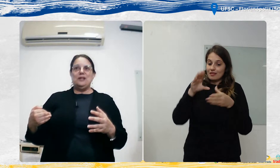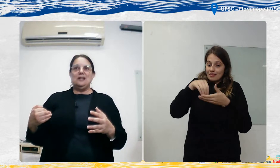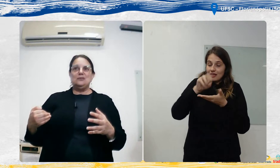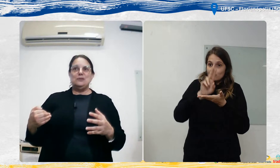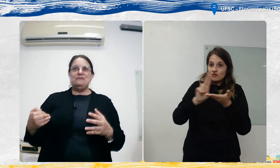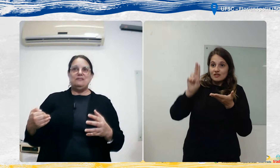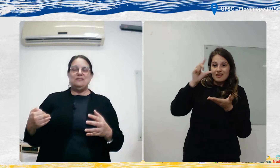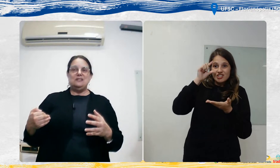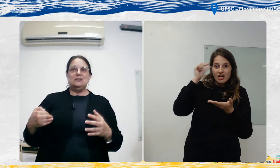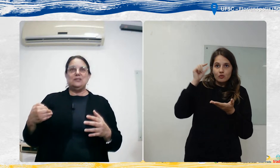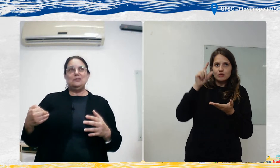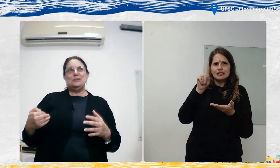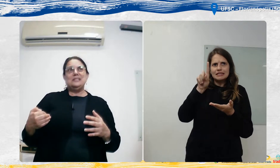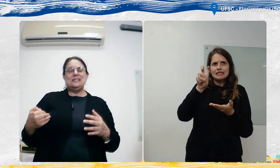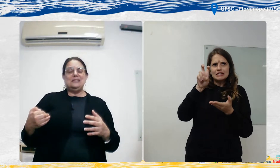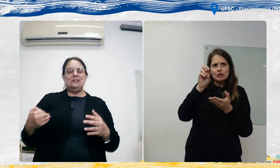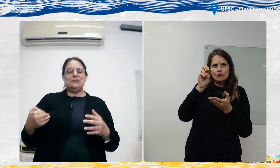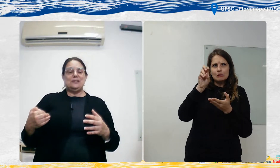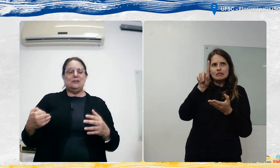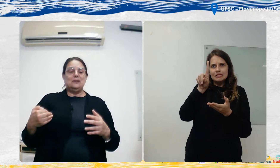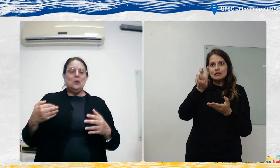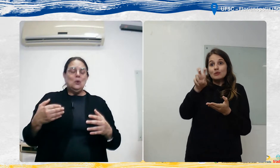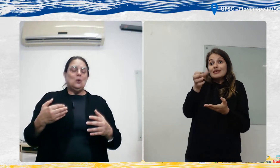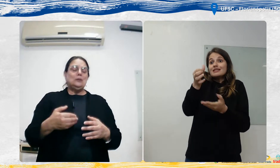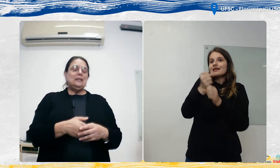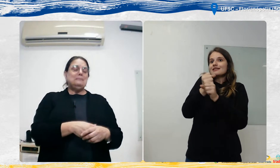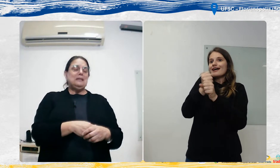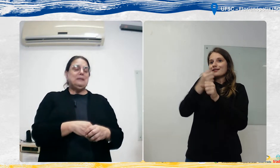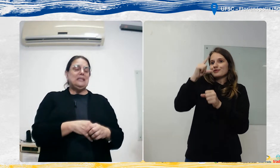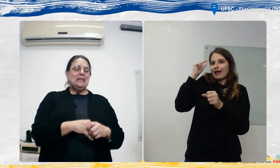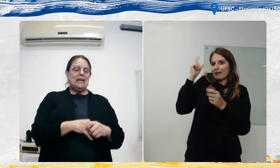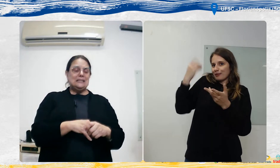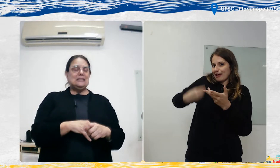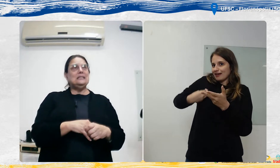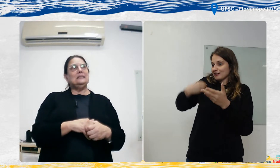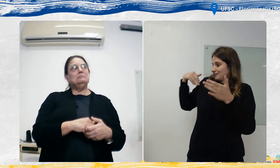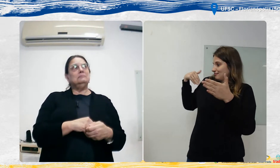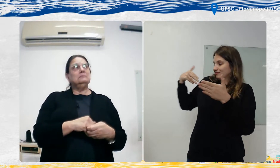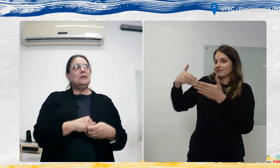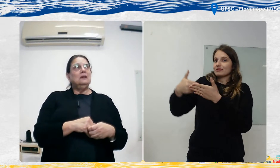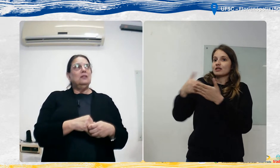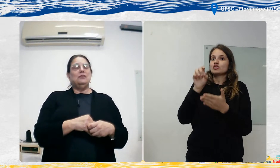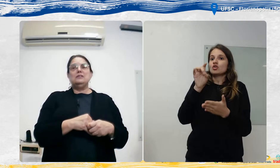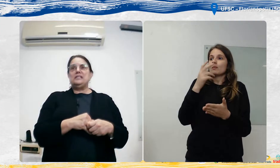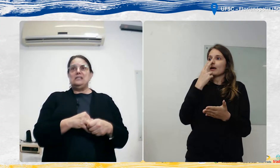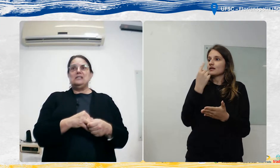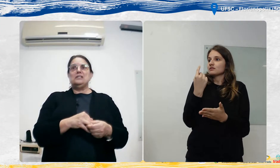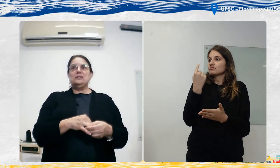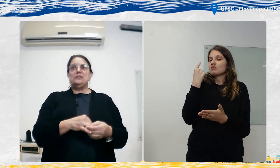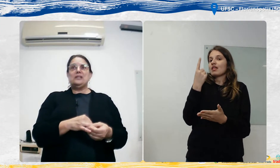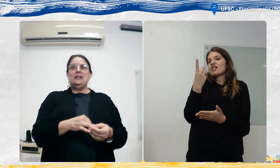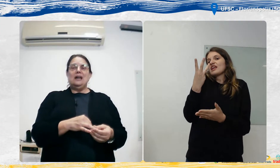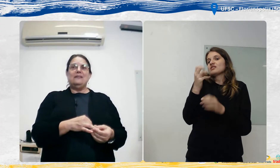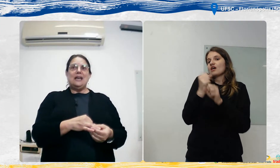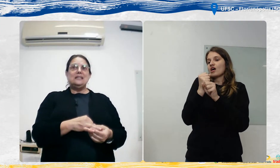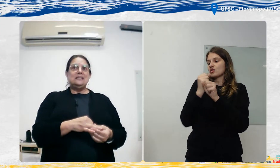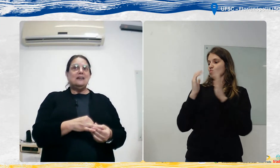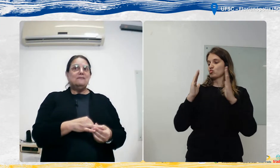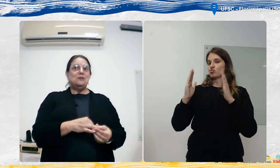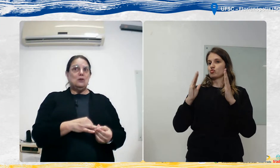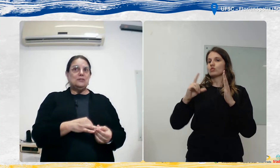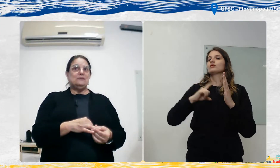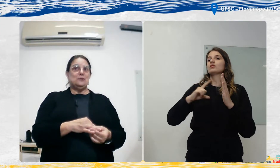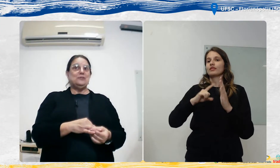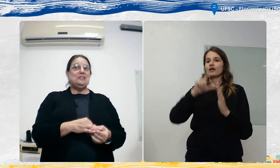more than 150 years, 160 years now, only maybe the last 30 years have had